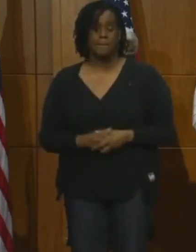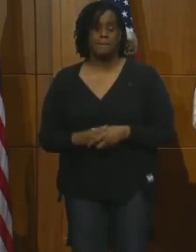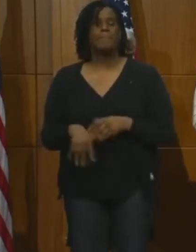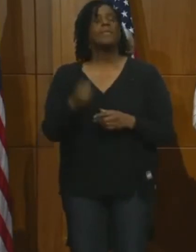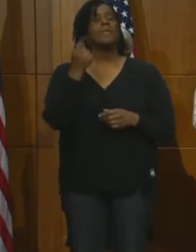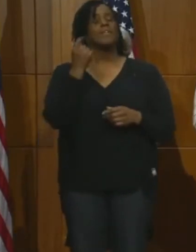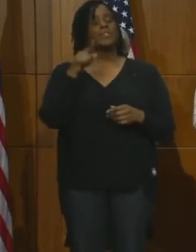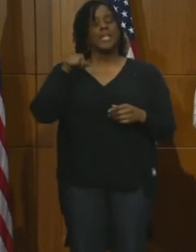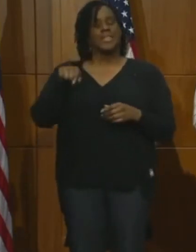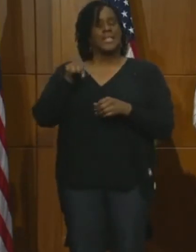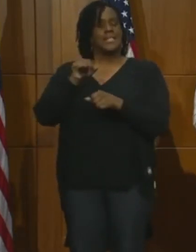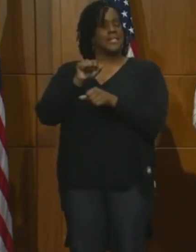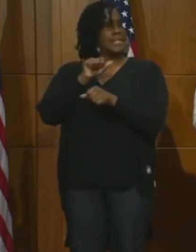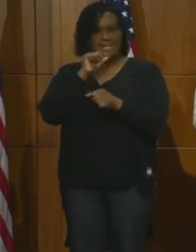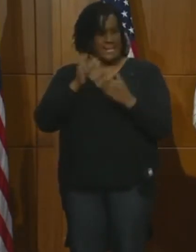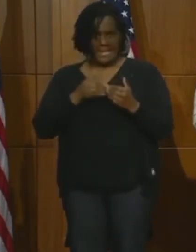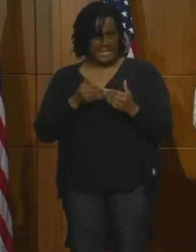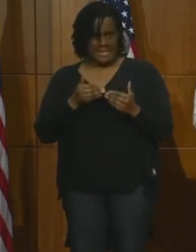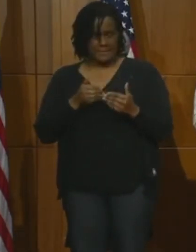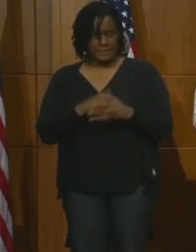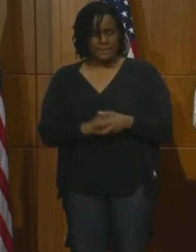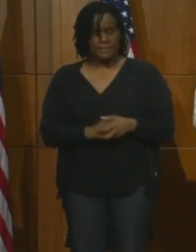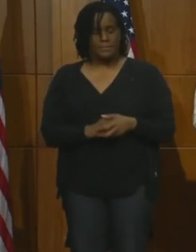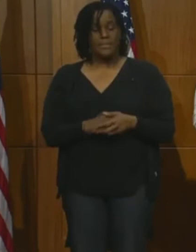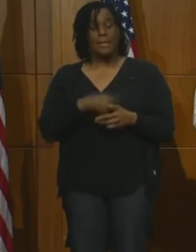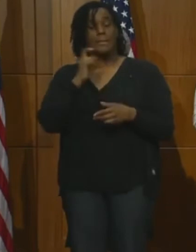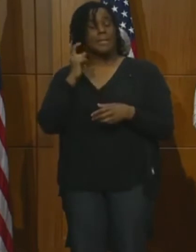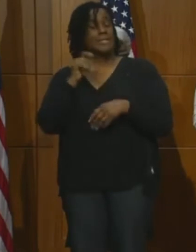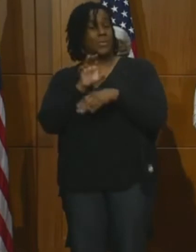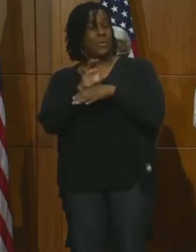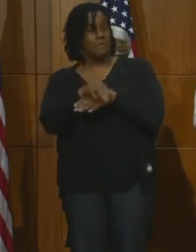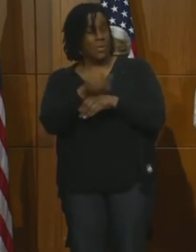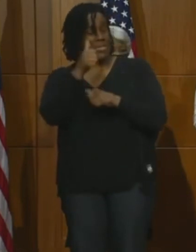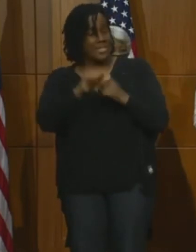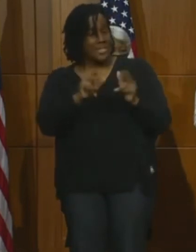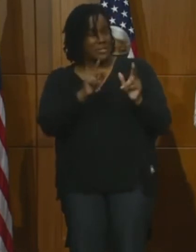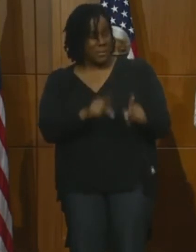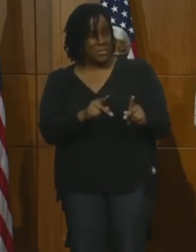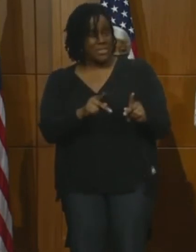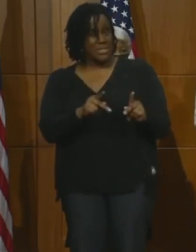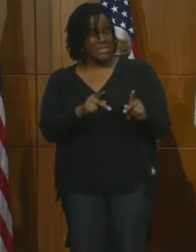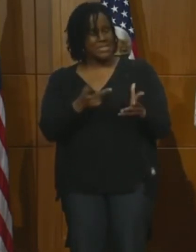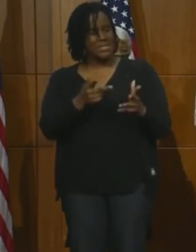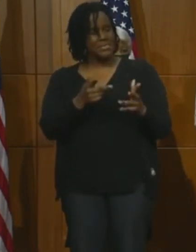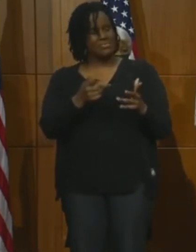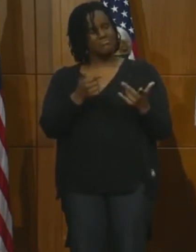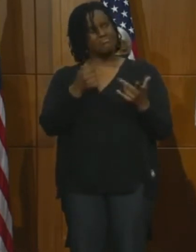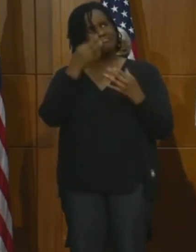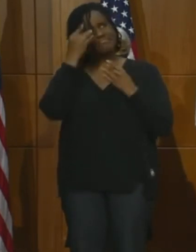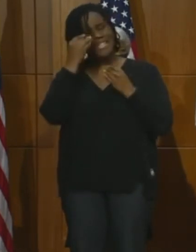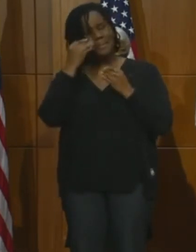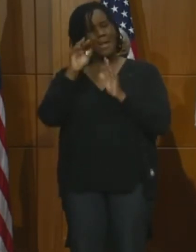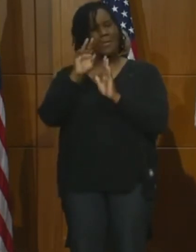this task is not easy, as it will force each and every one of us to reflect on our